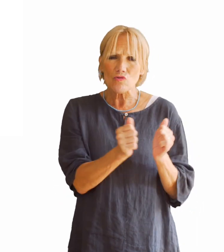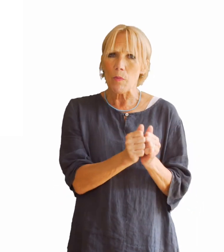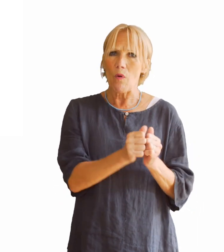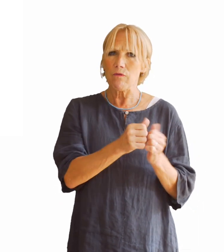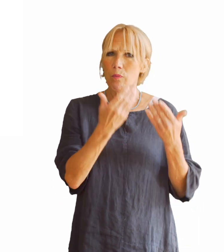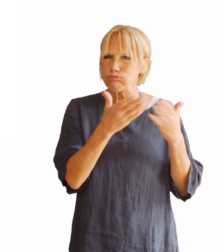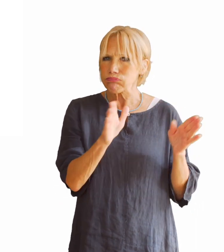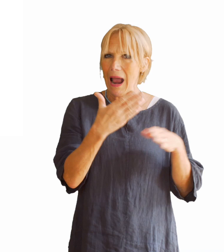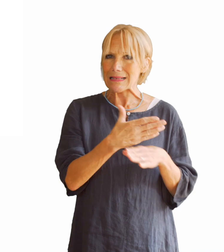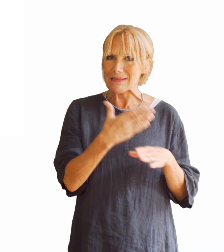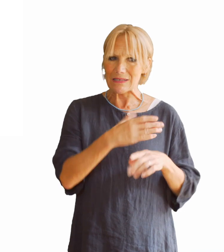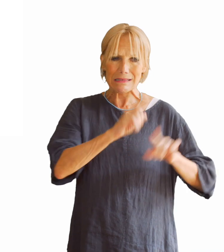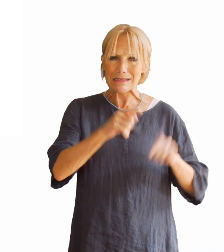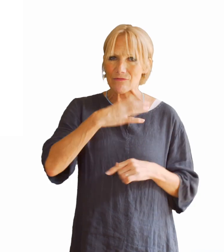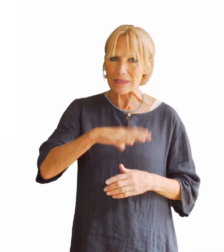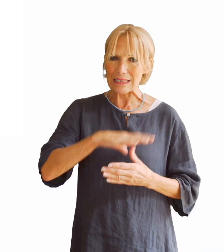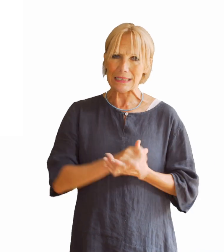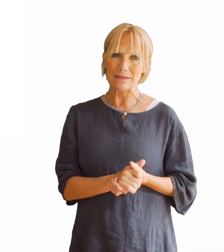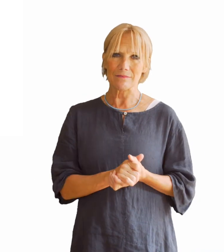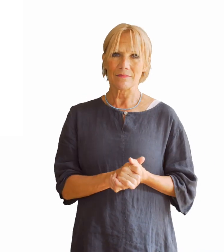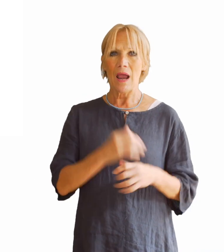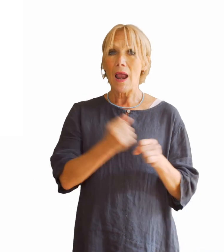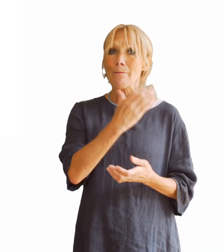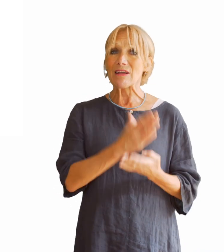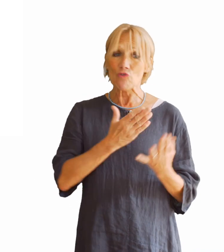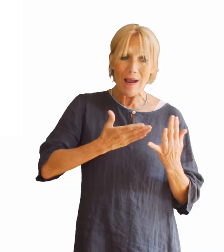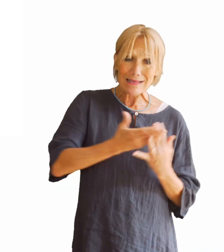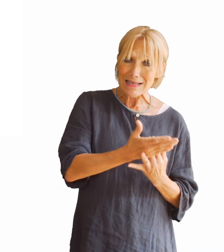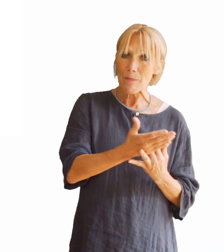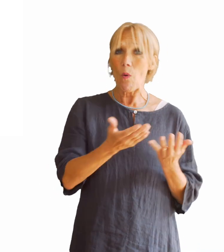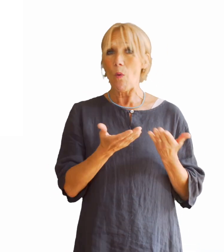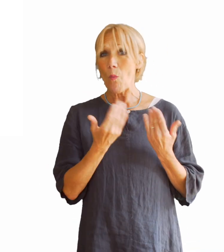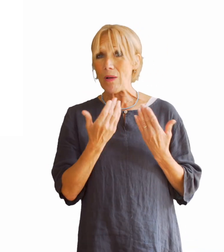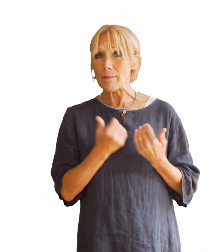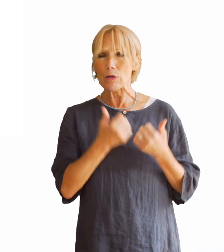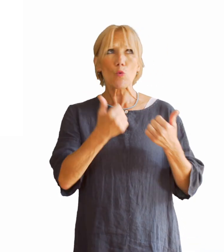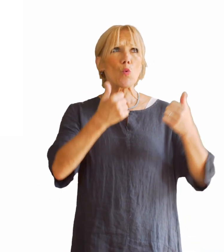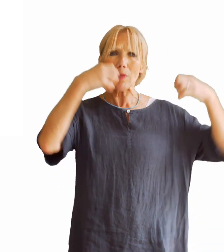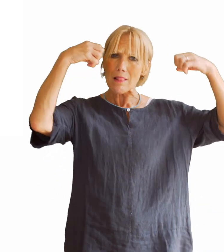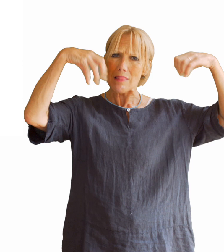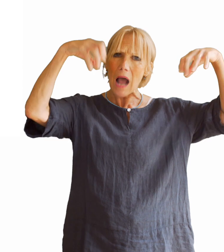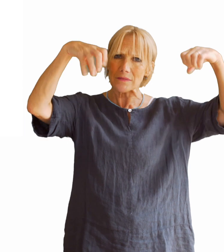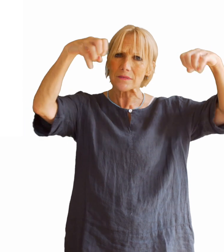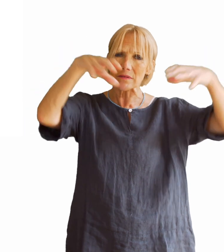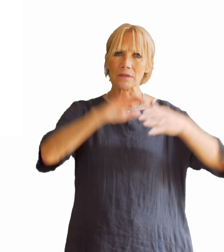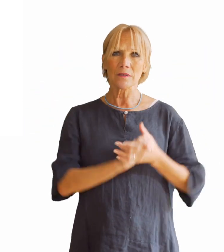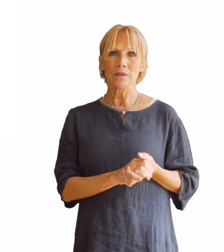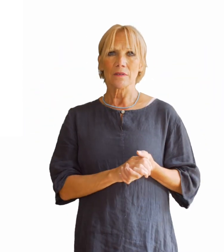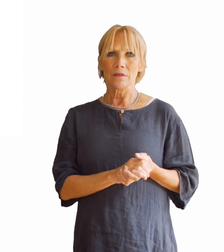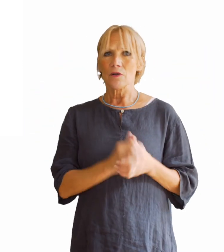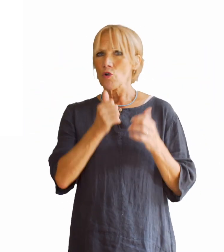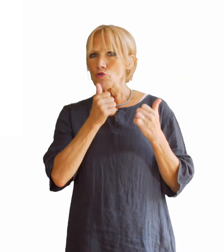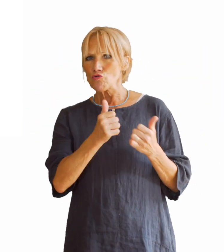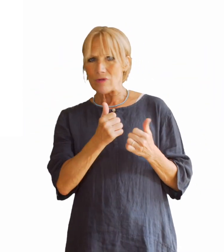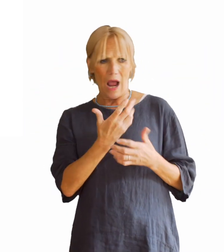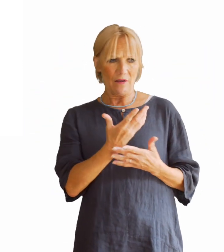different needs. Ensure that the venue is a welcoming, accessible environment with good lighting. It should have more than one room for working